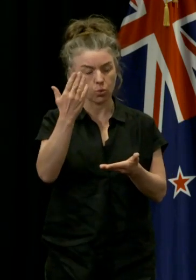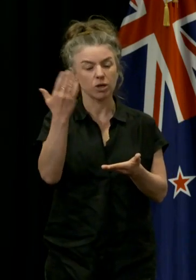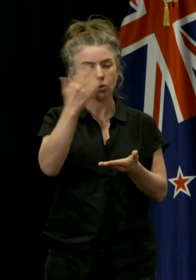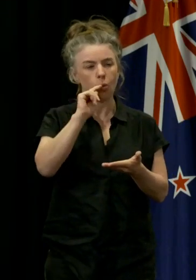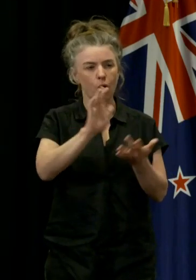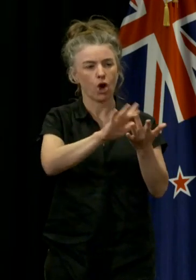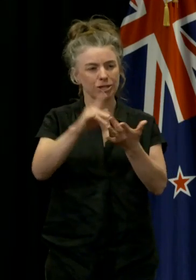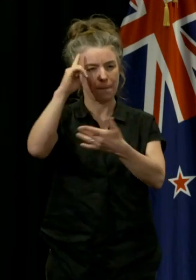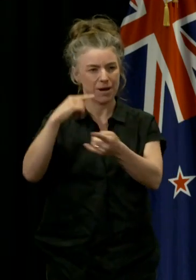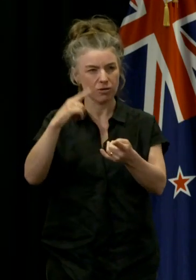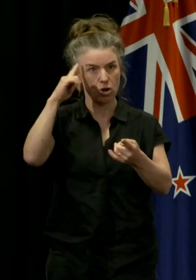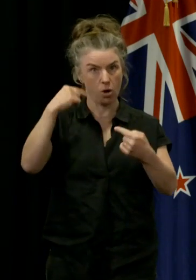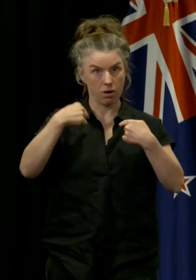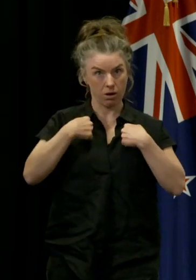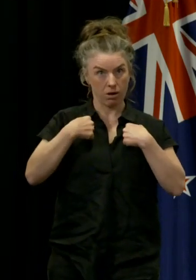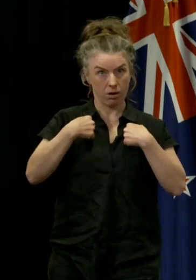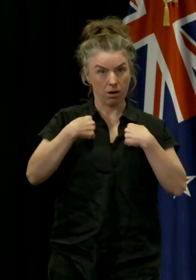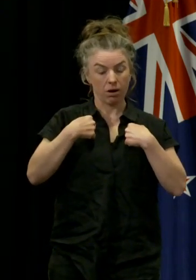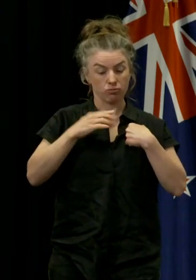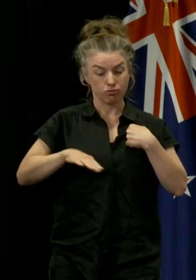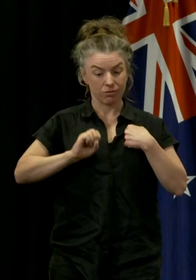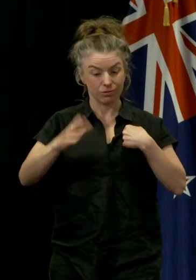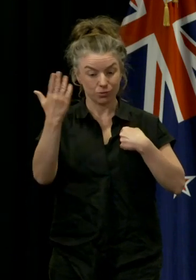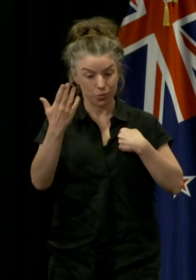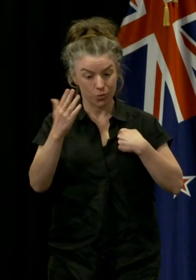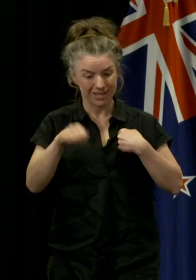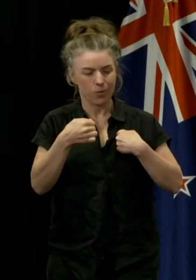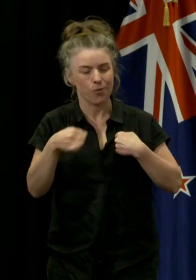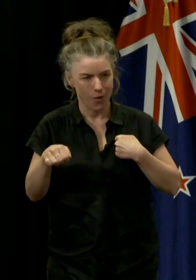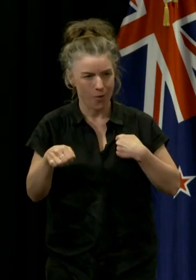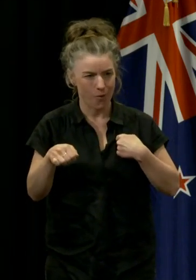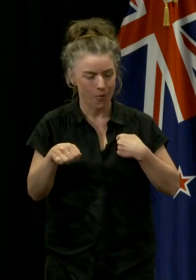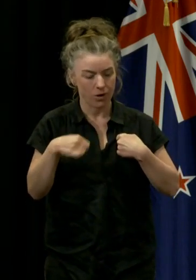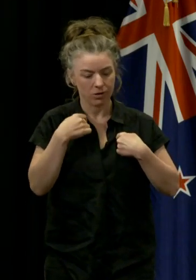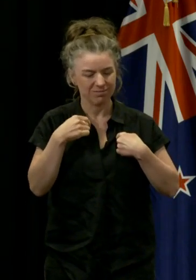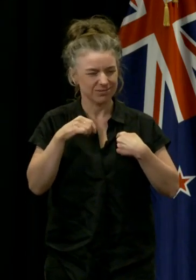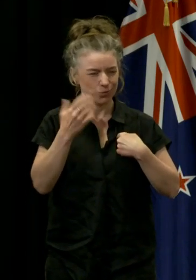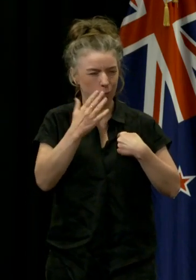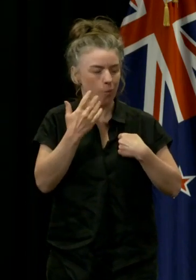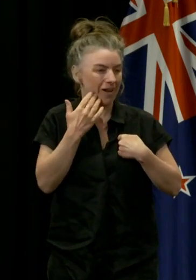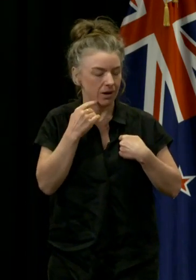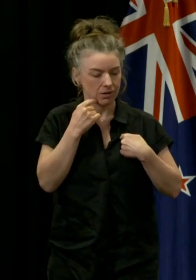parents so that parents know who can and can't send their kids to school tomorrow and on Wednesday.